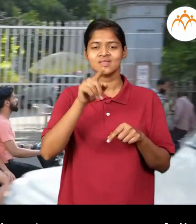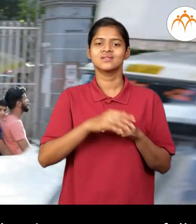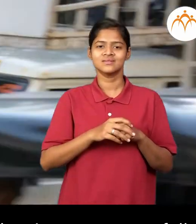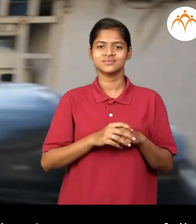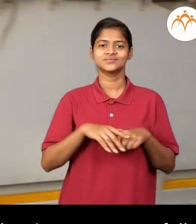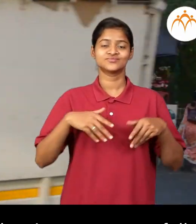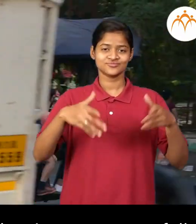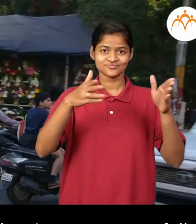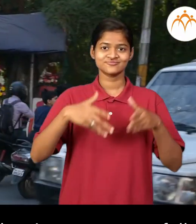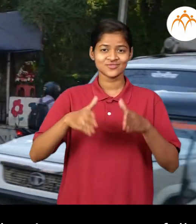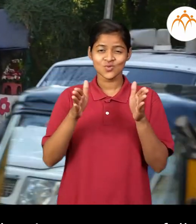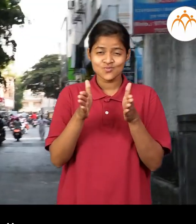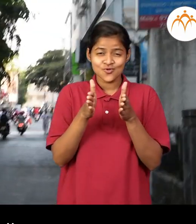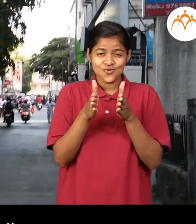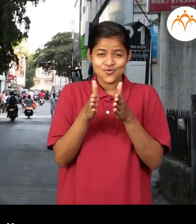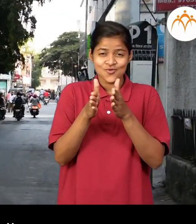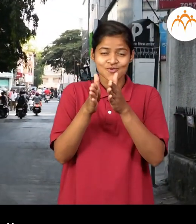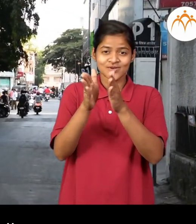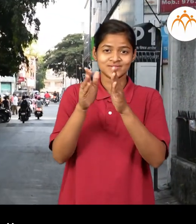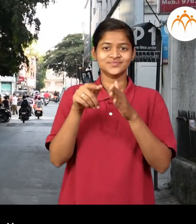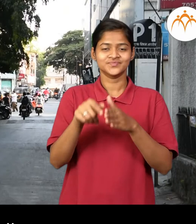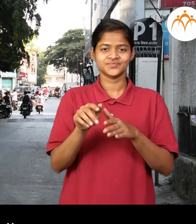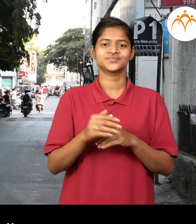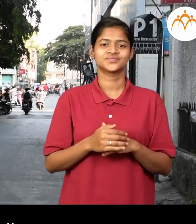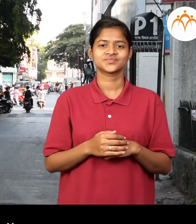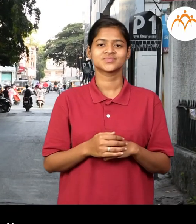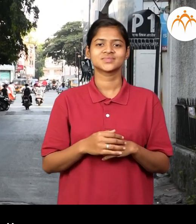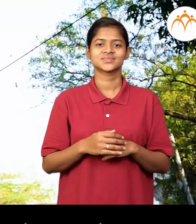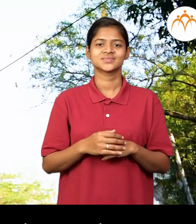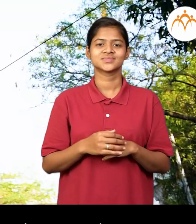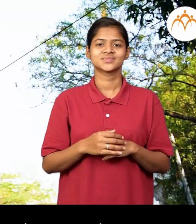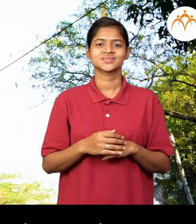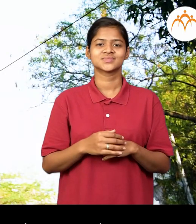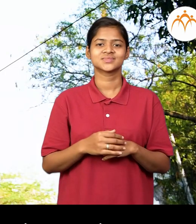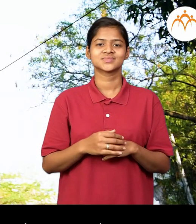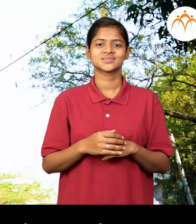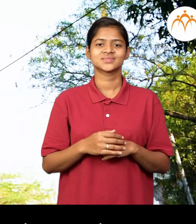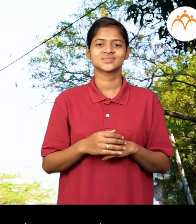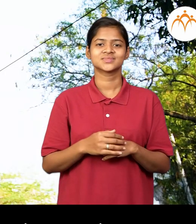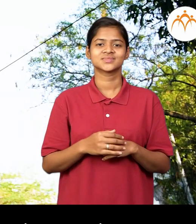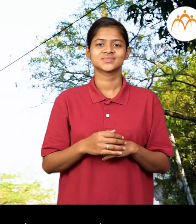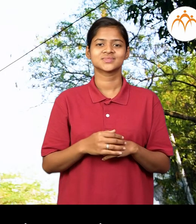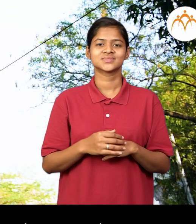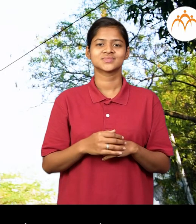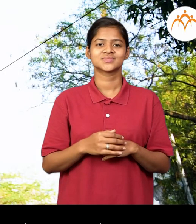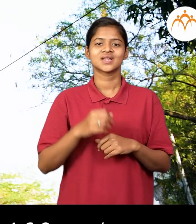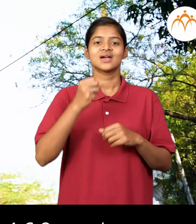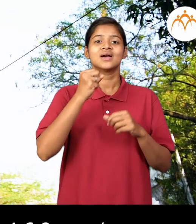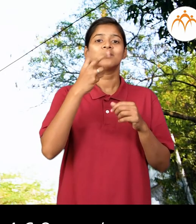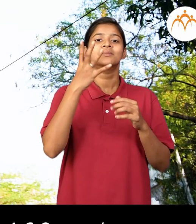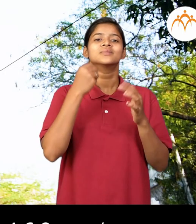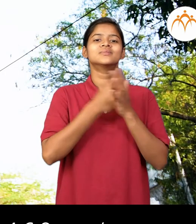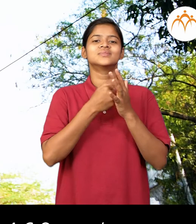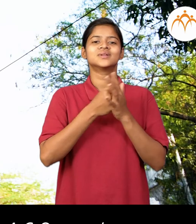more carefully. There was a small street. On one side of the street, it was written